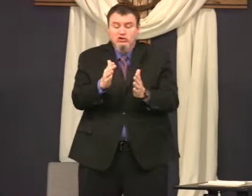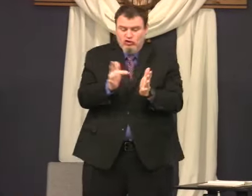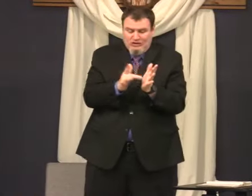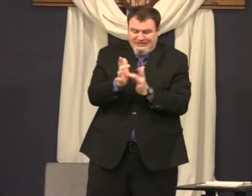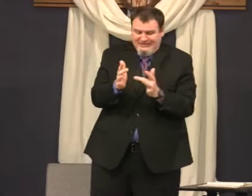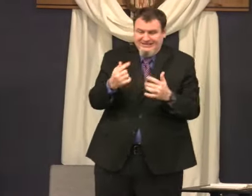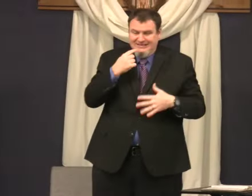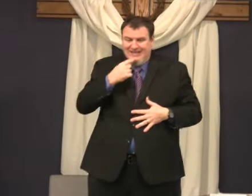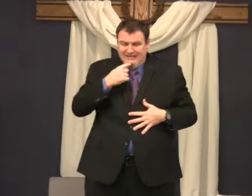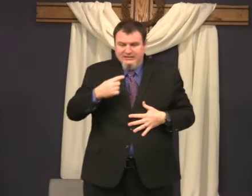time